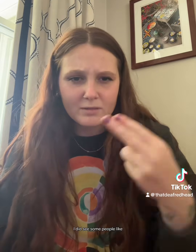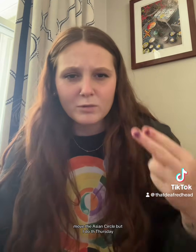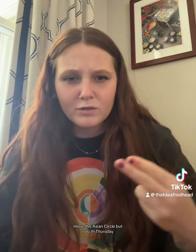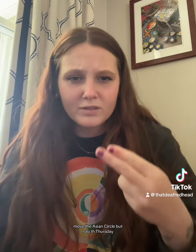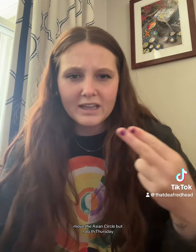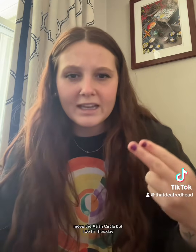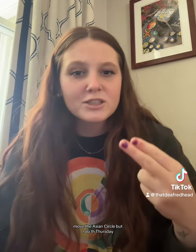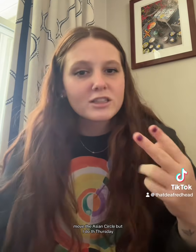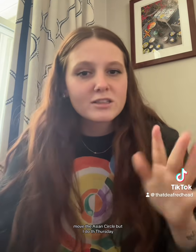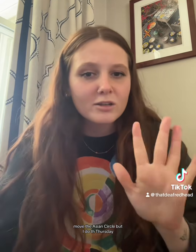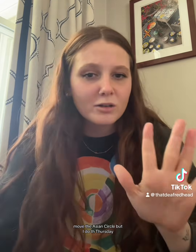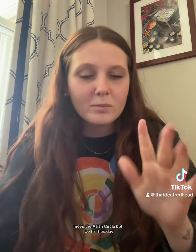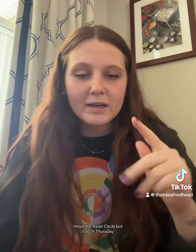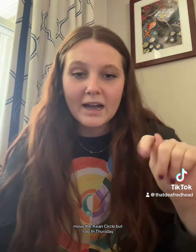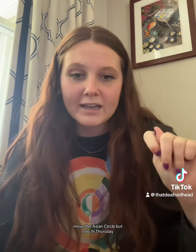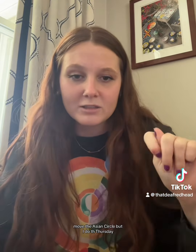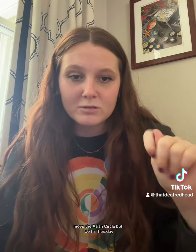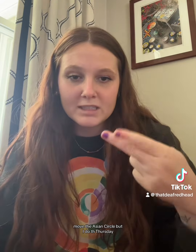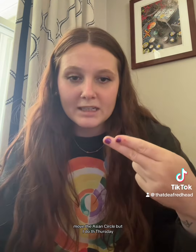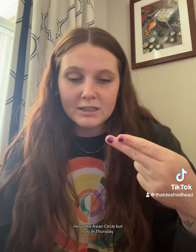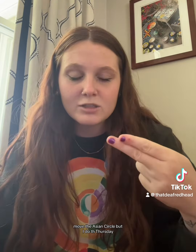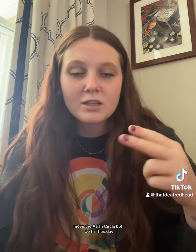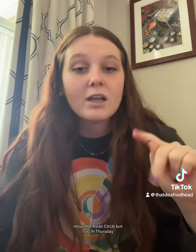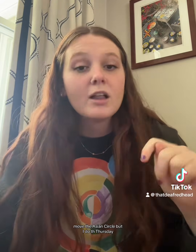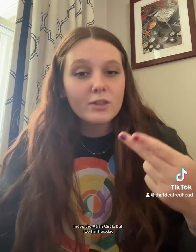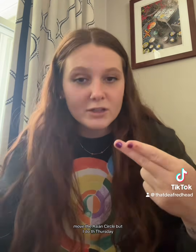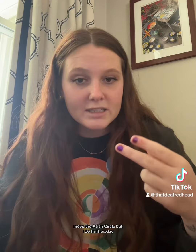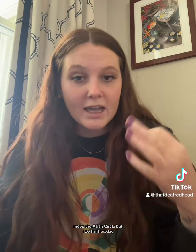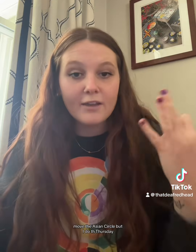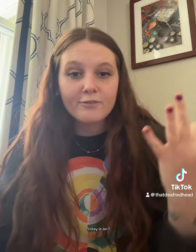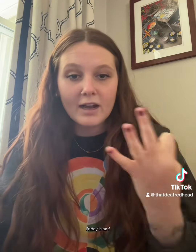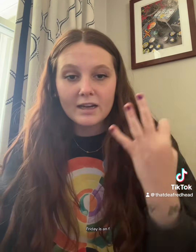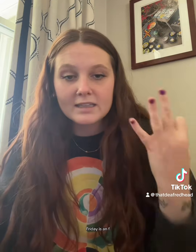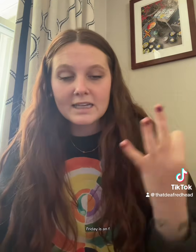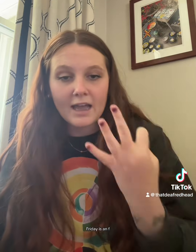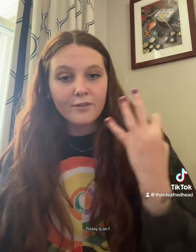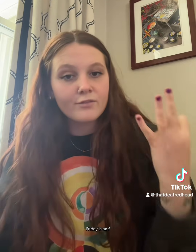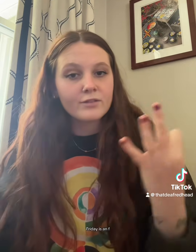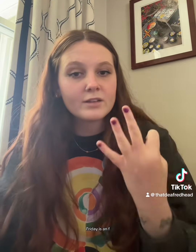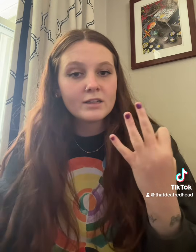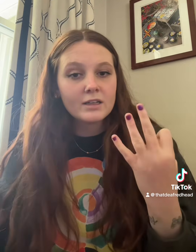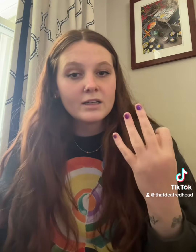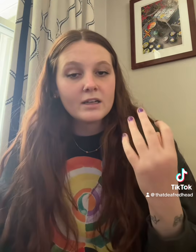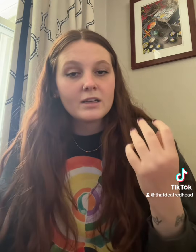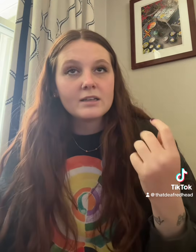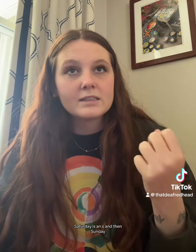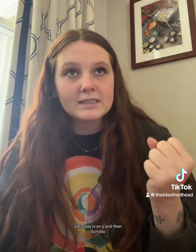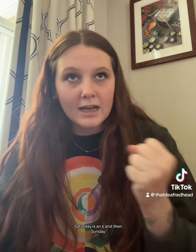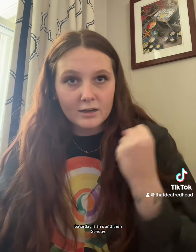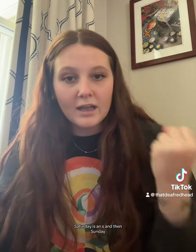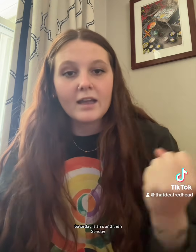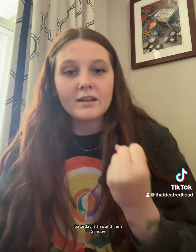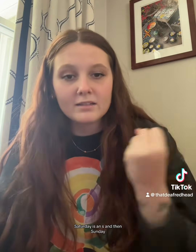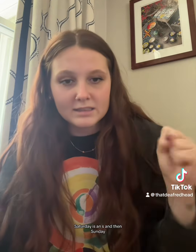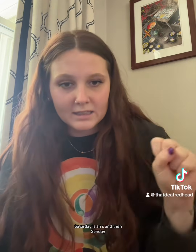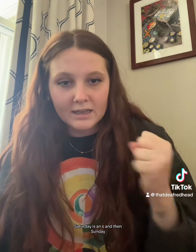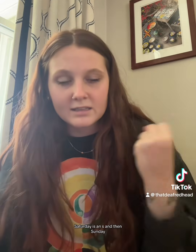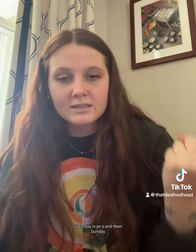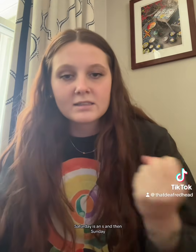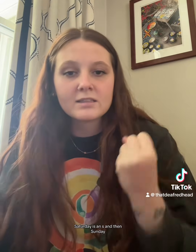move the H in a circle, but I do TH. Thursday, Friday is an F. Saturday is an S.